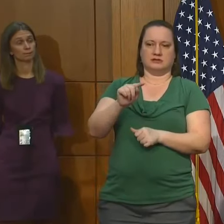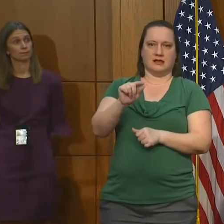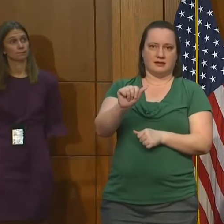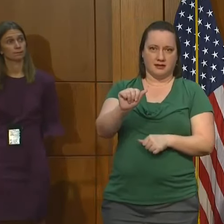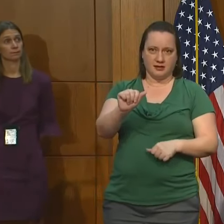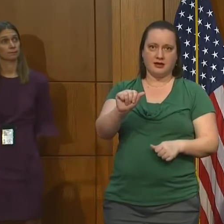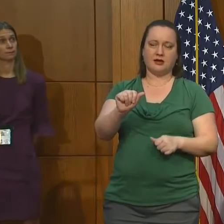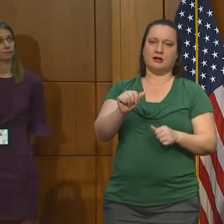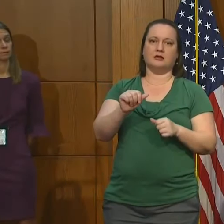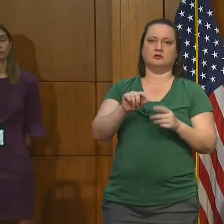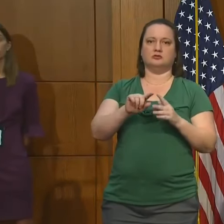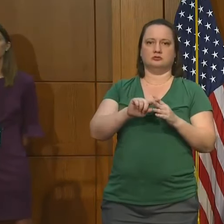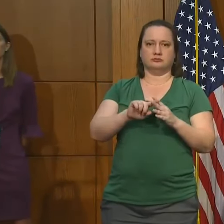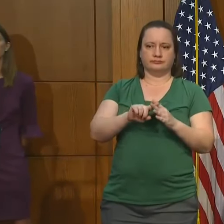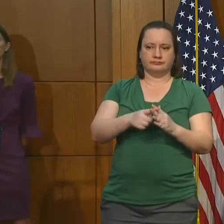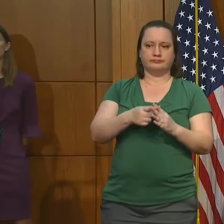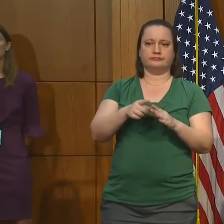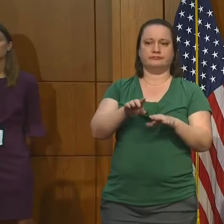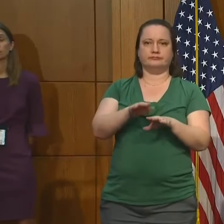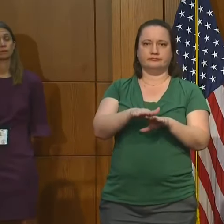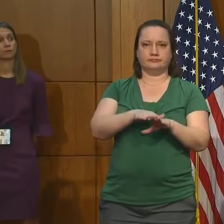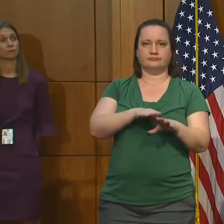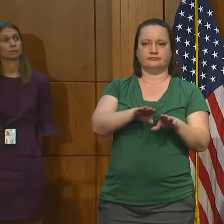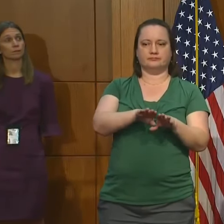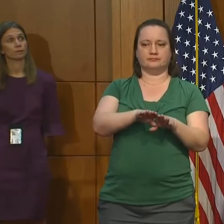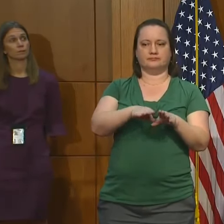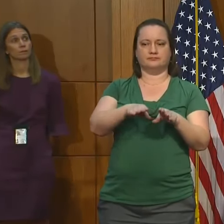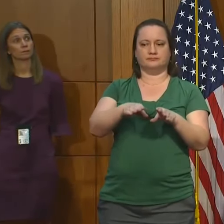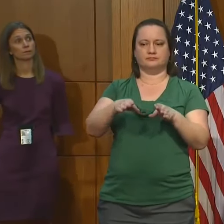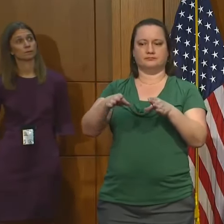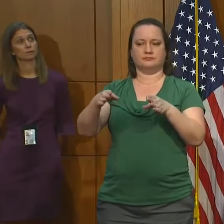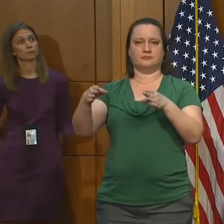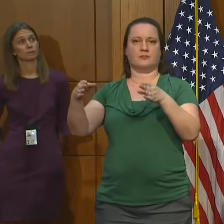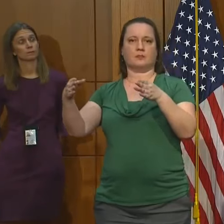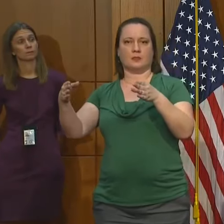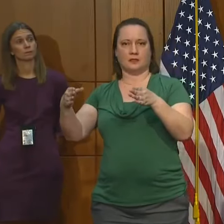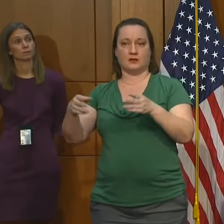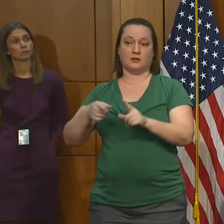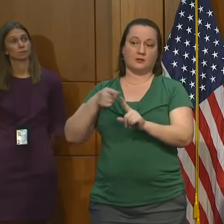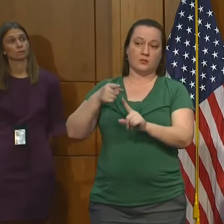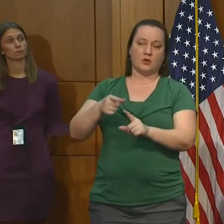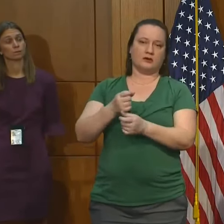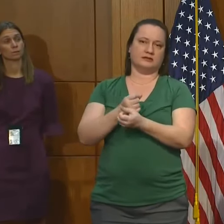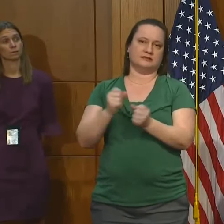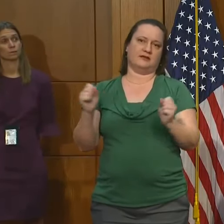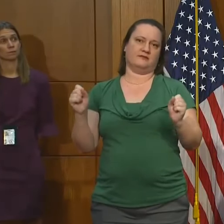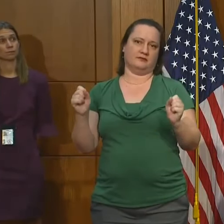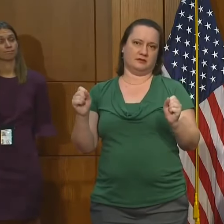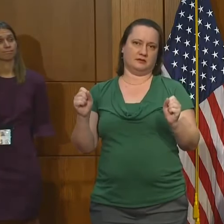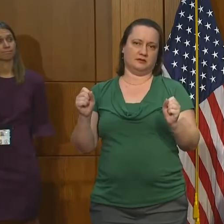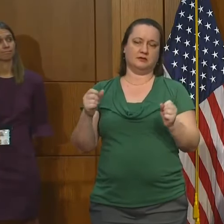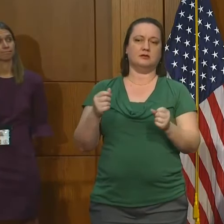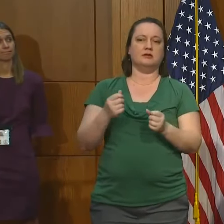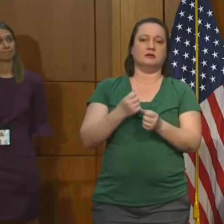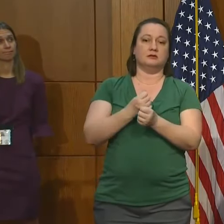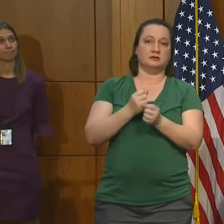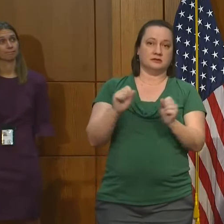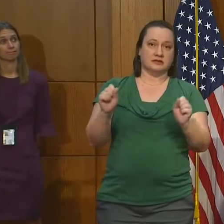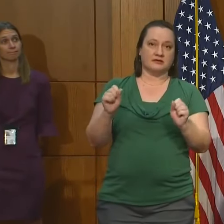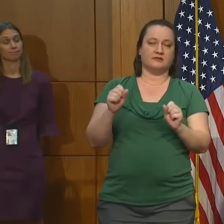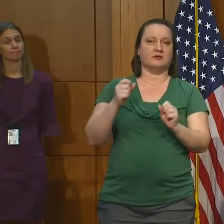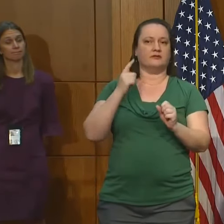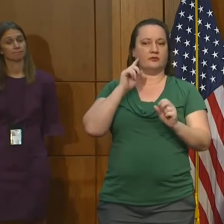with the hope that when it's safe, and that's what it's about patients, or not patients, but people's health